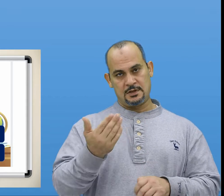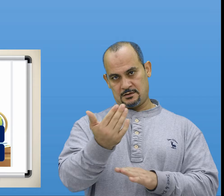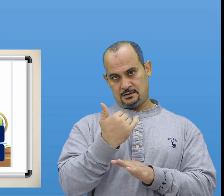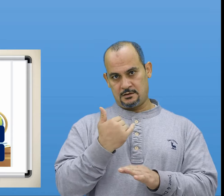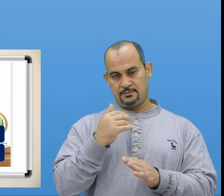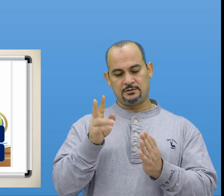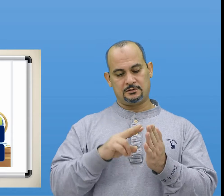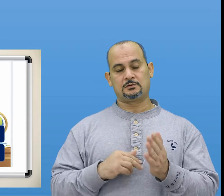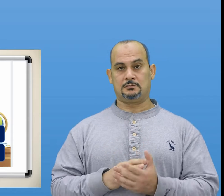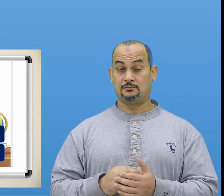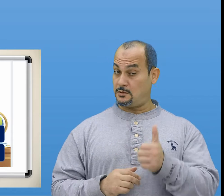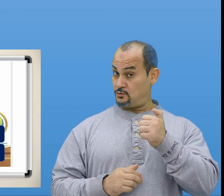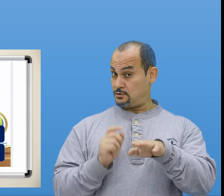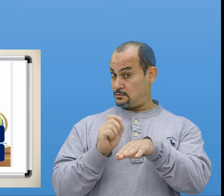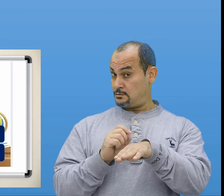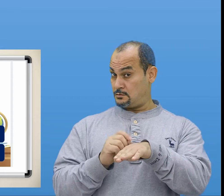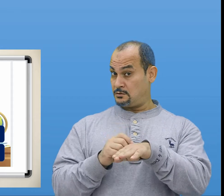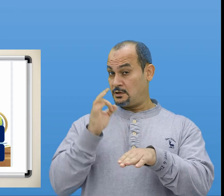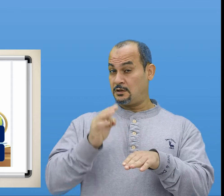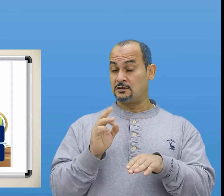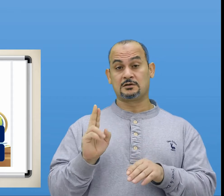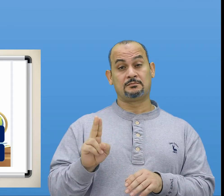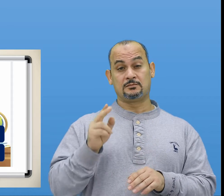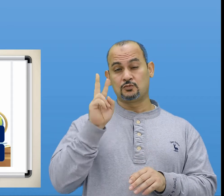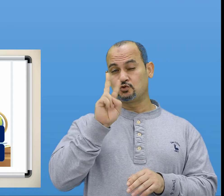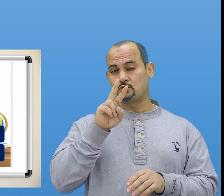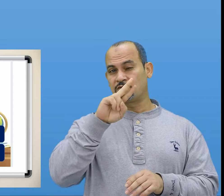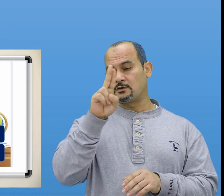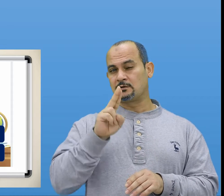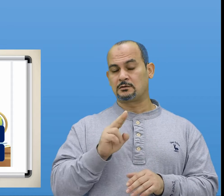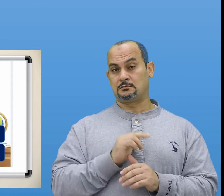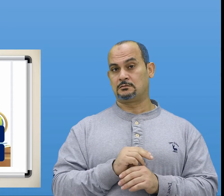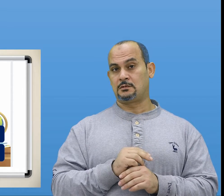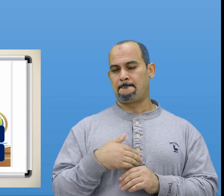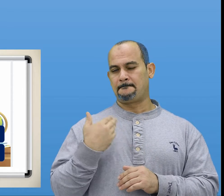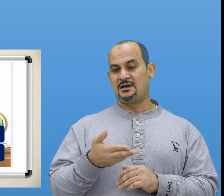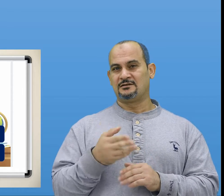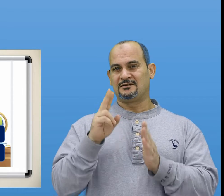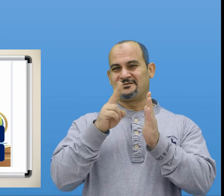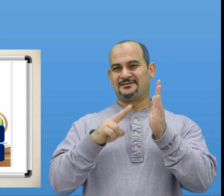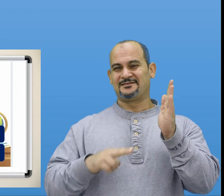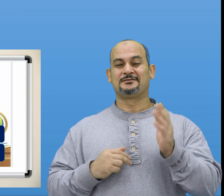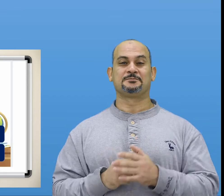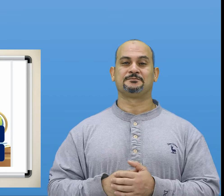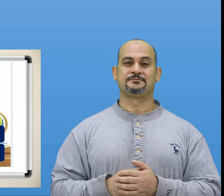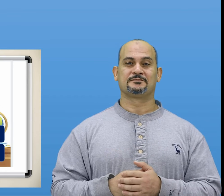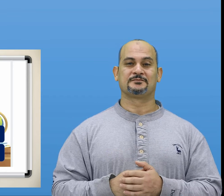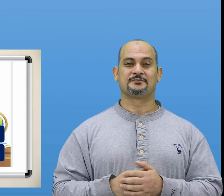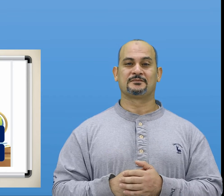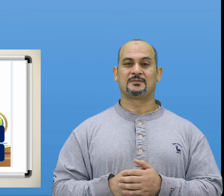when I visited Brisbane, I met an aborigine whose people have inhabited Australia for thousands of years.